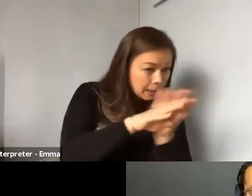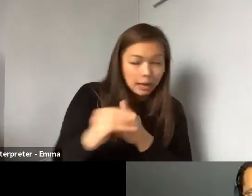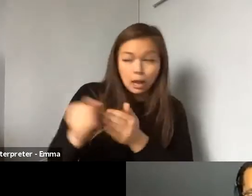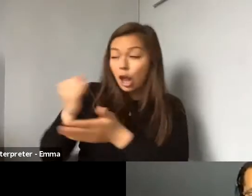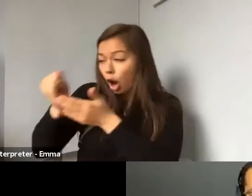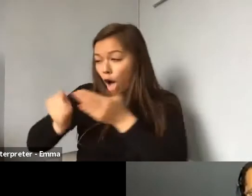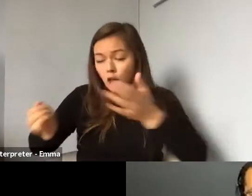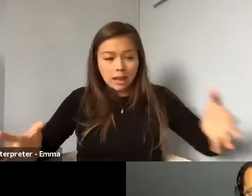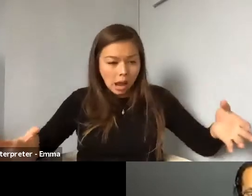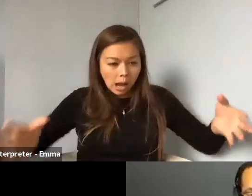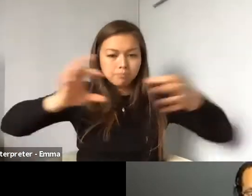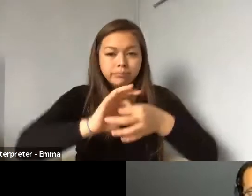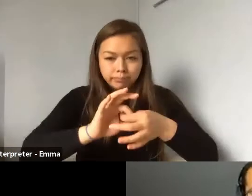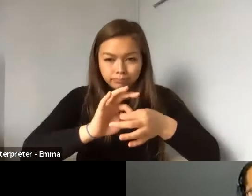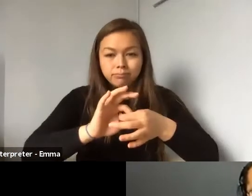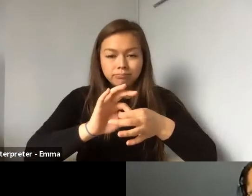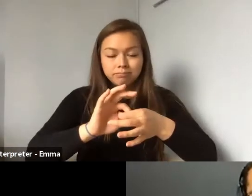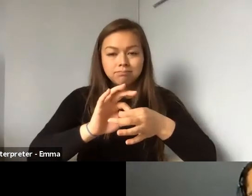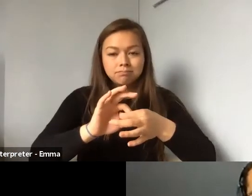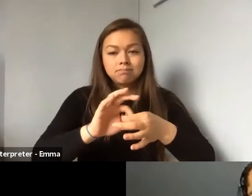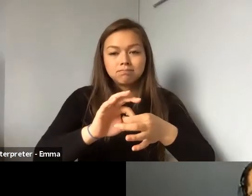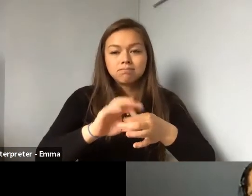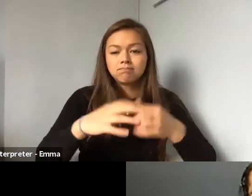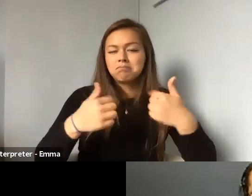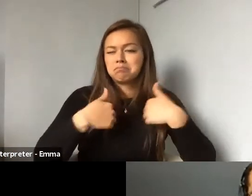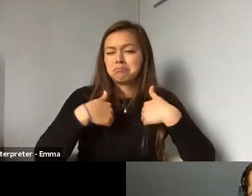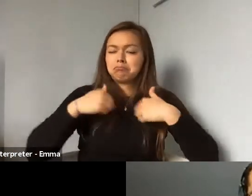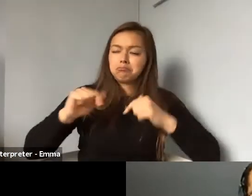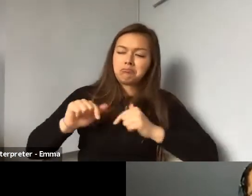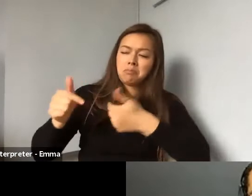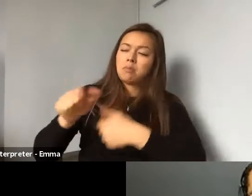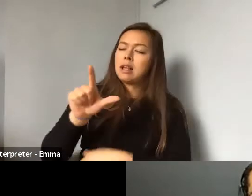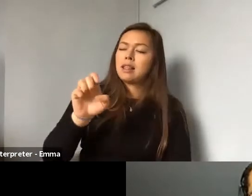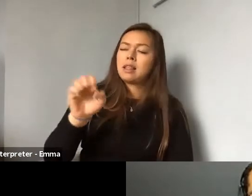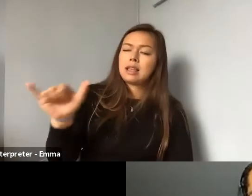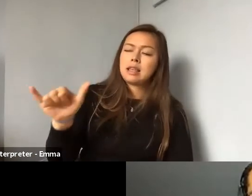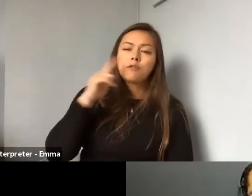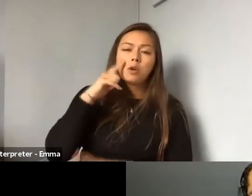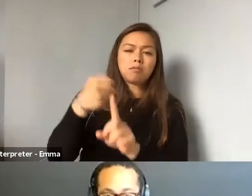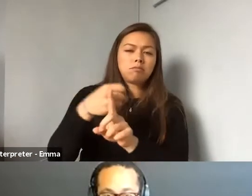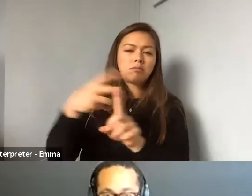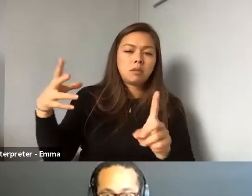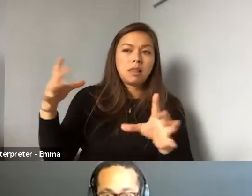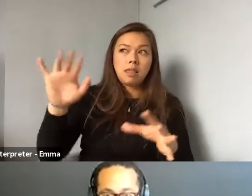Lee to just say a bit more about that winning idea.